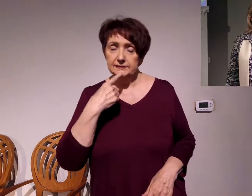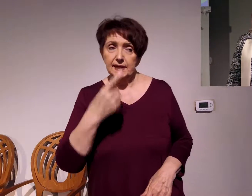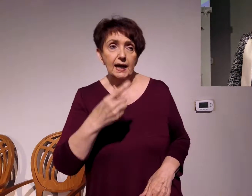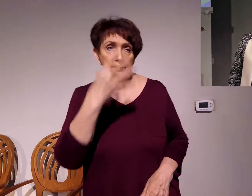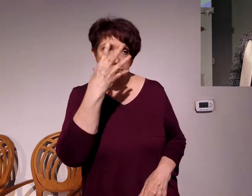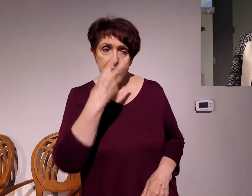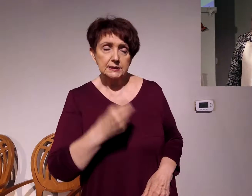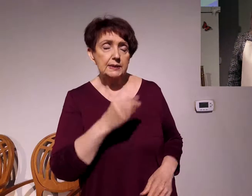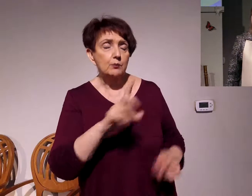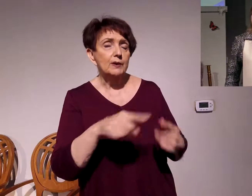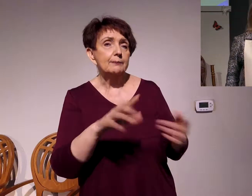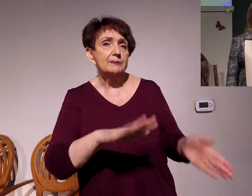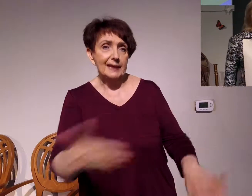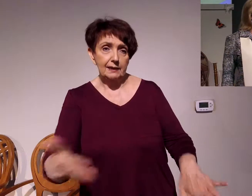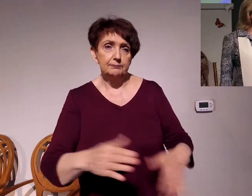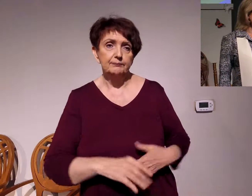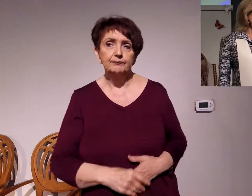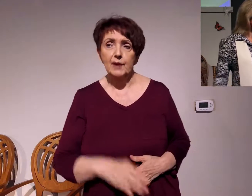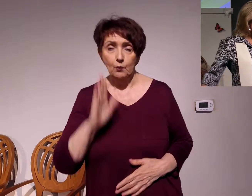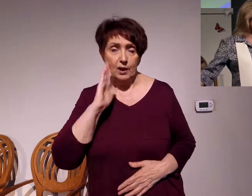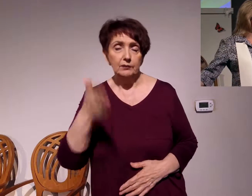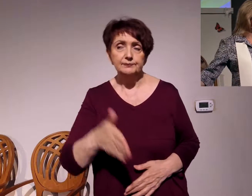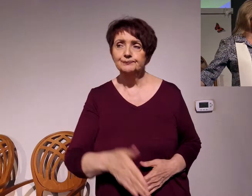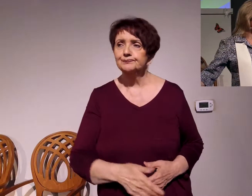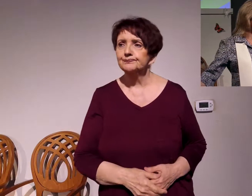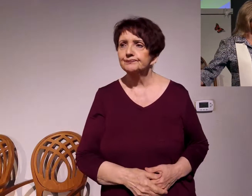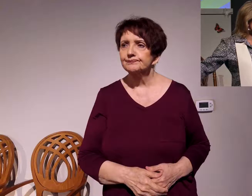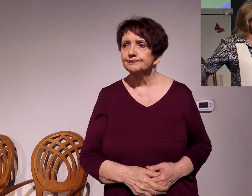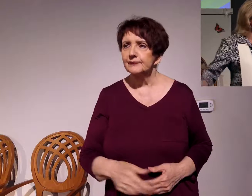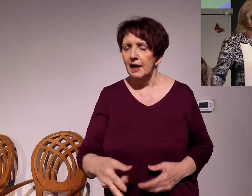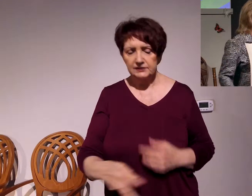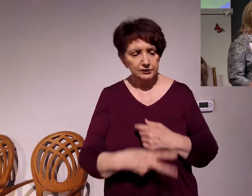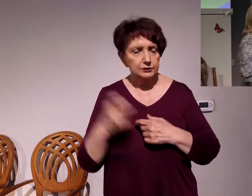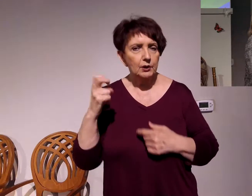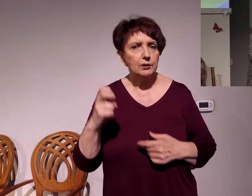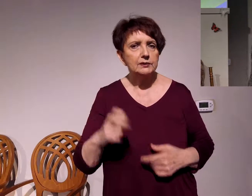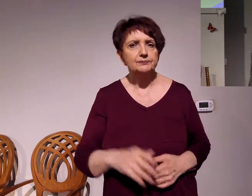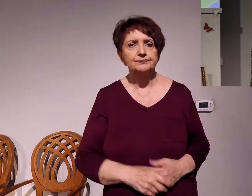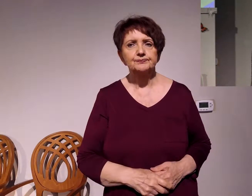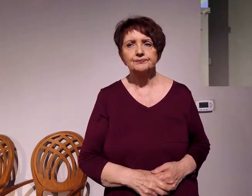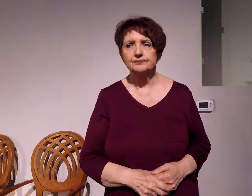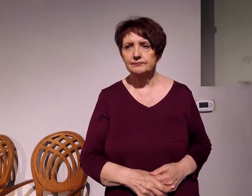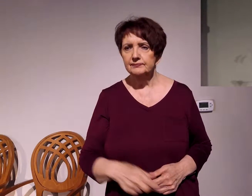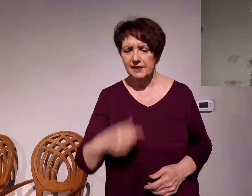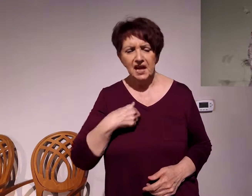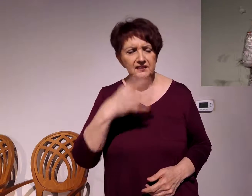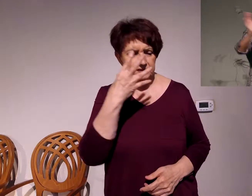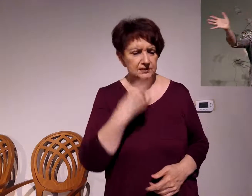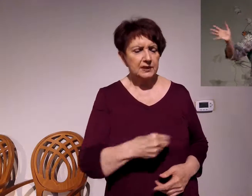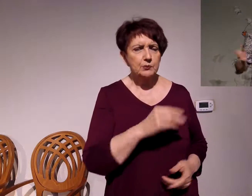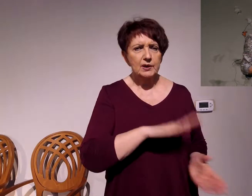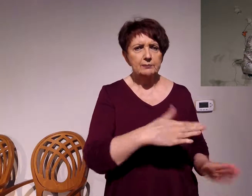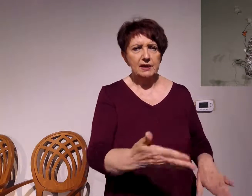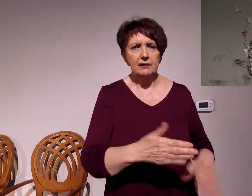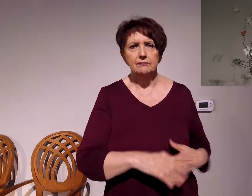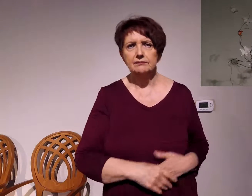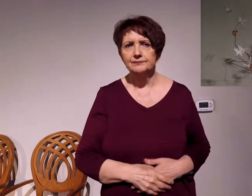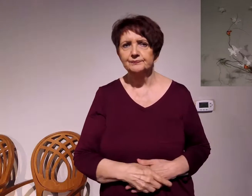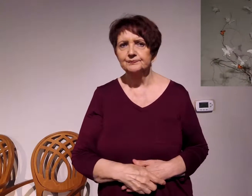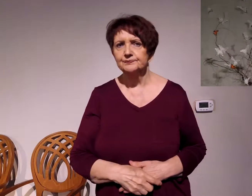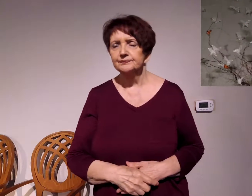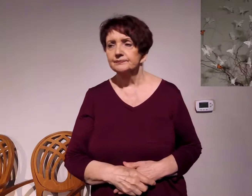sleep when I'm dead." And I use that. And I use that. I took it from him. When someone says, well, I can sleep when I'm